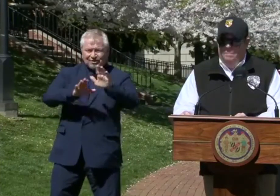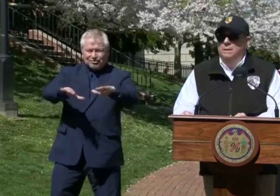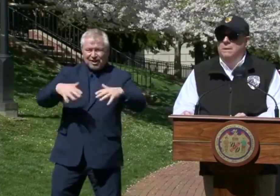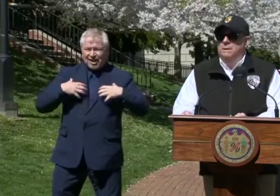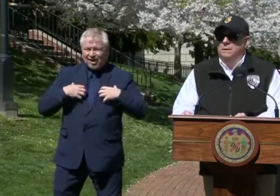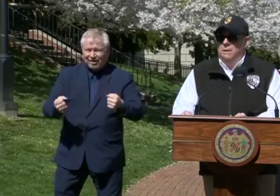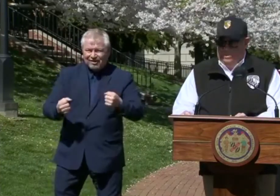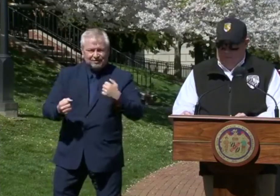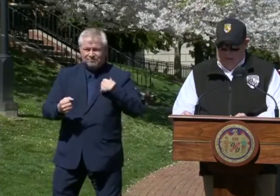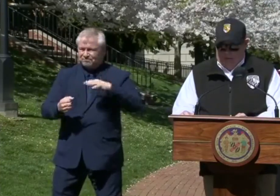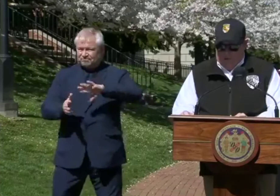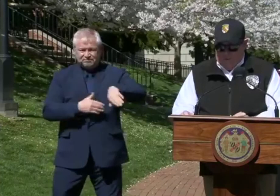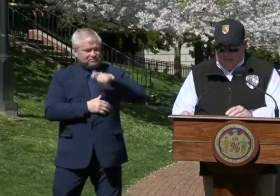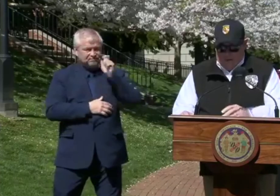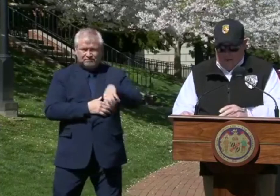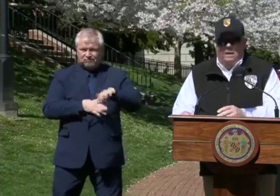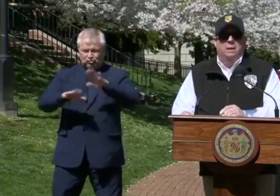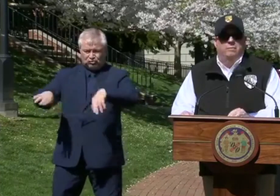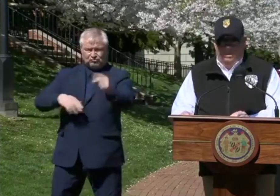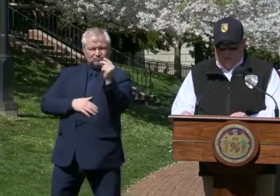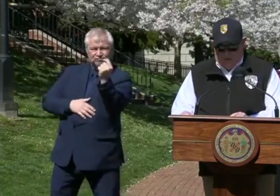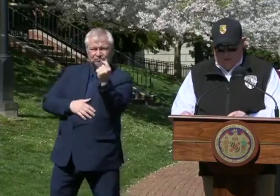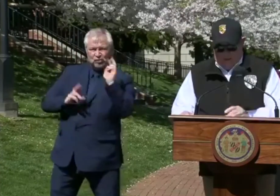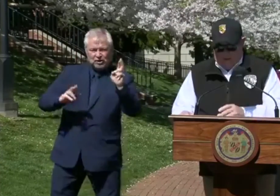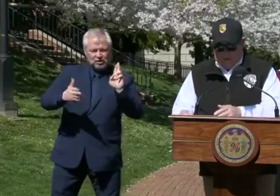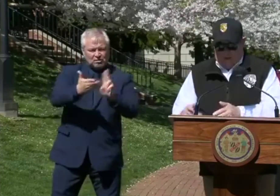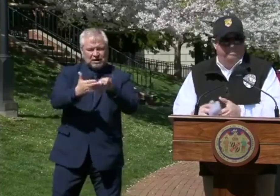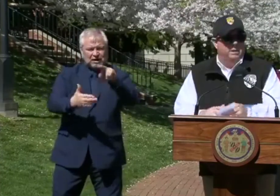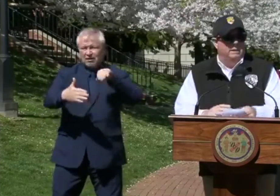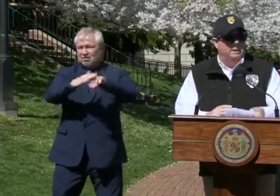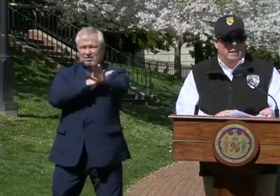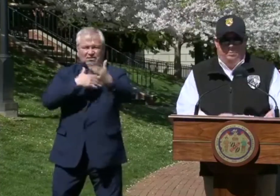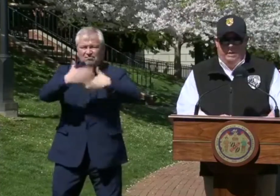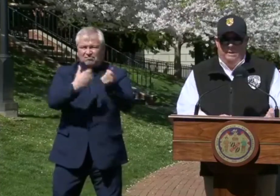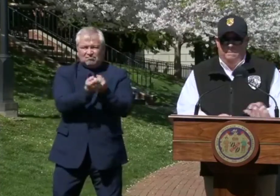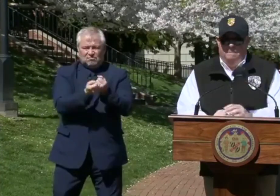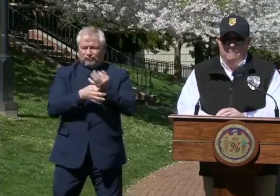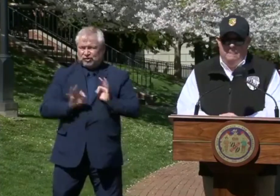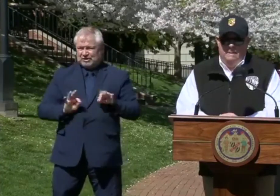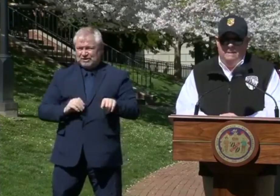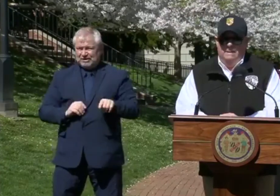Program so that families will not lose any coverage during the COVID-19 outbreak.